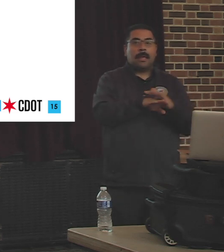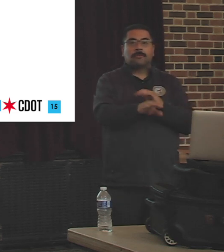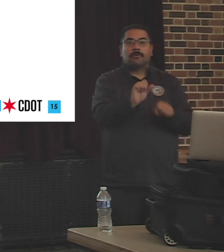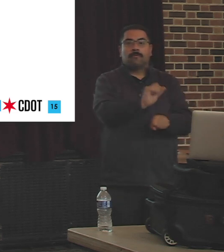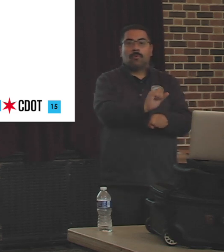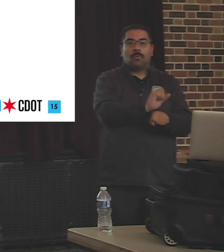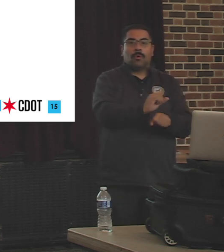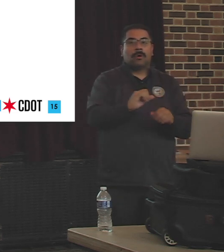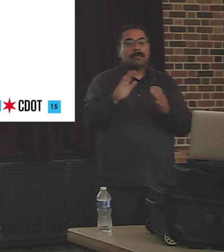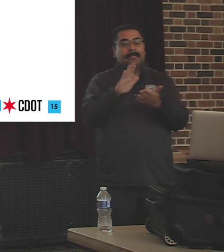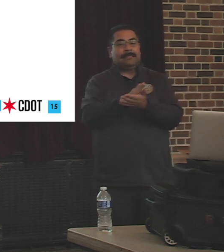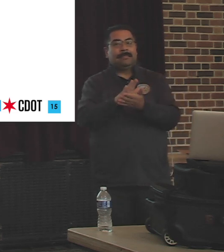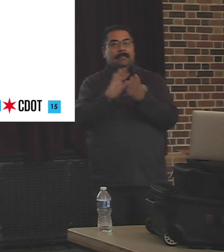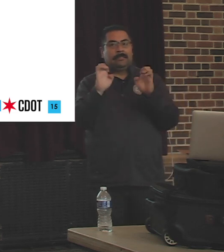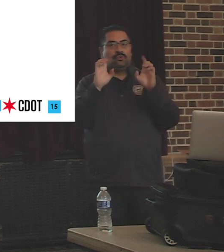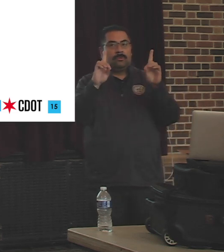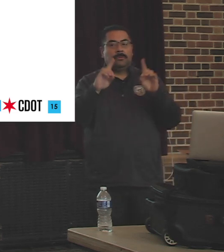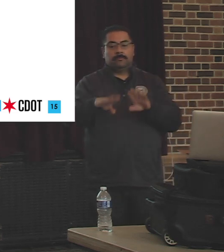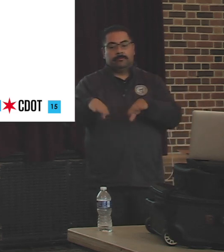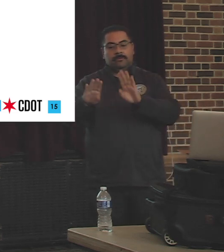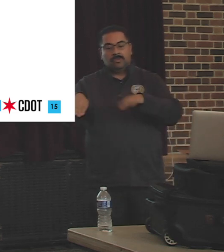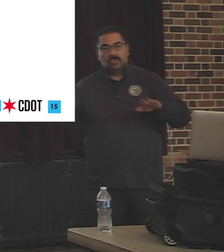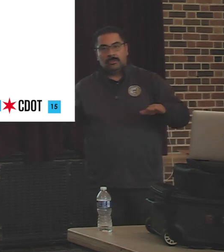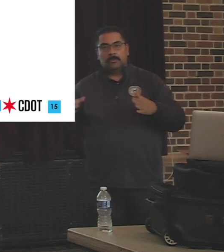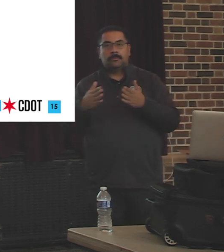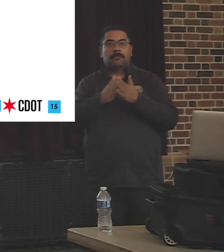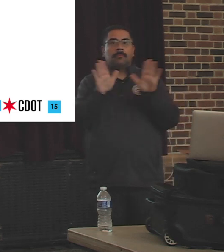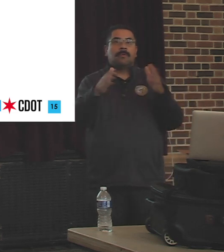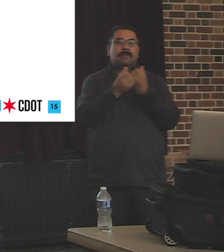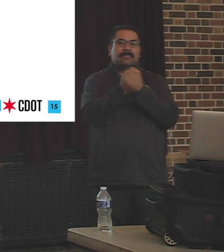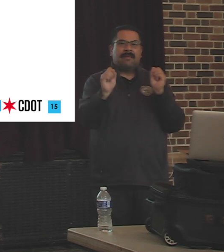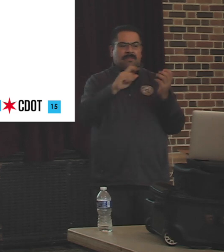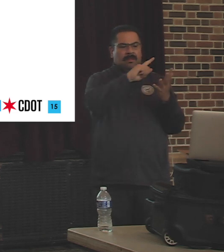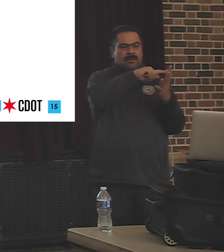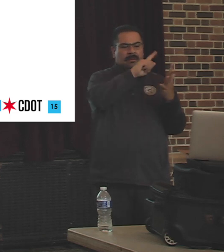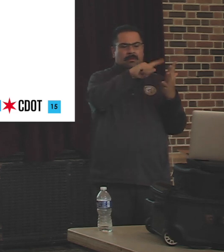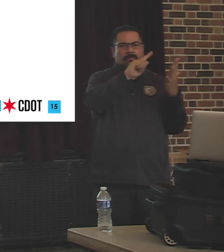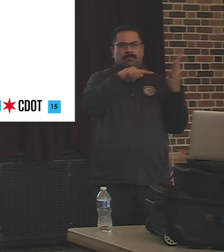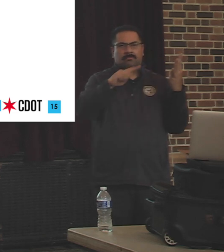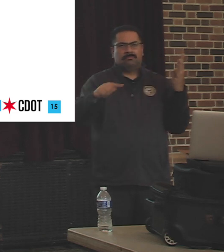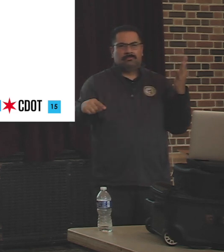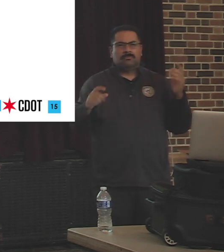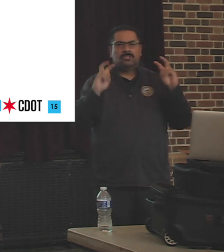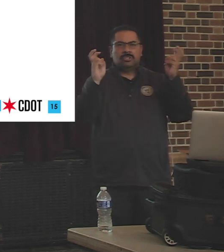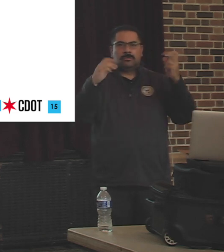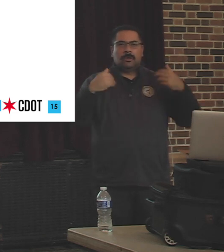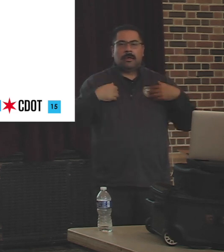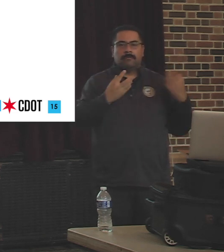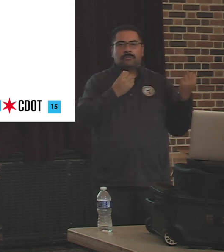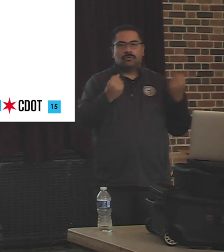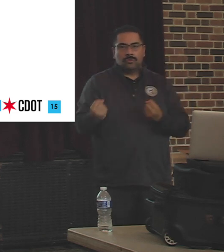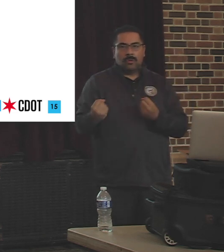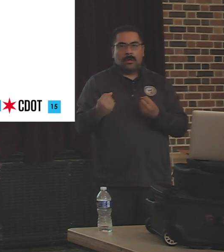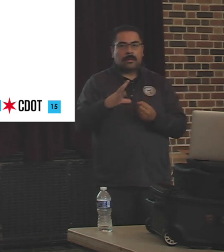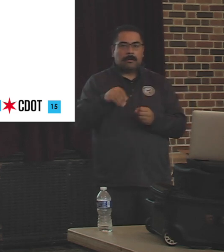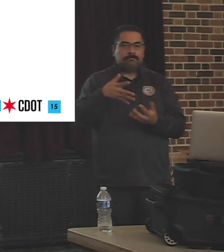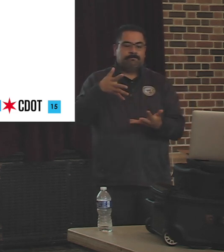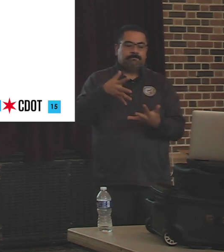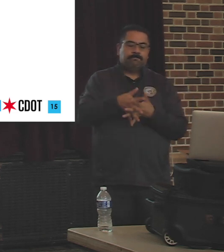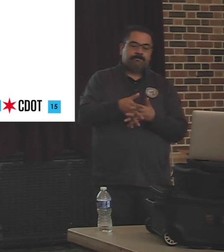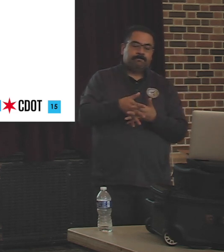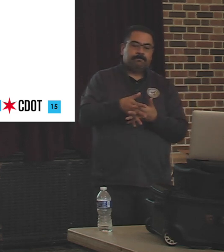employment, education, kids, public safety, all of these issues have a very strong and inherent